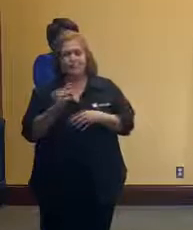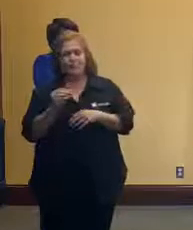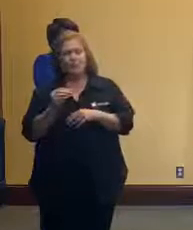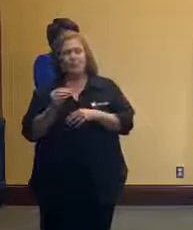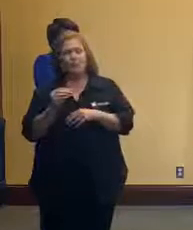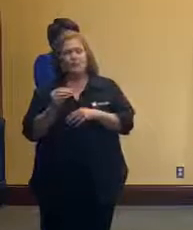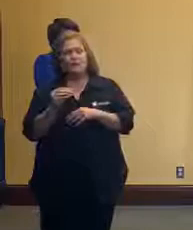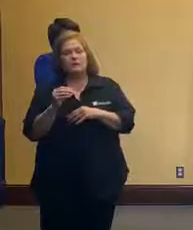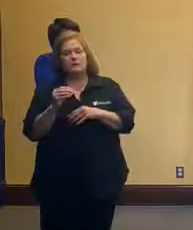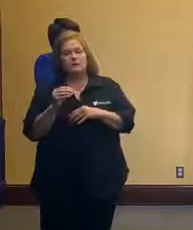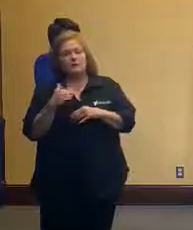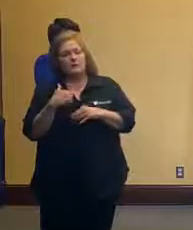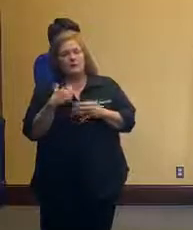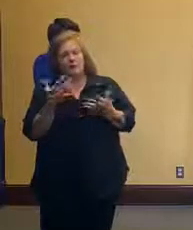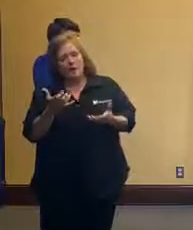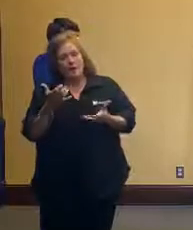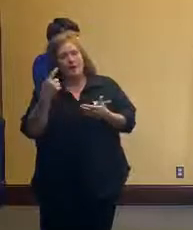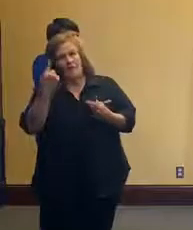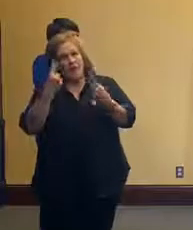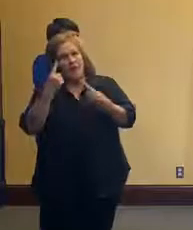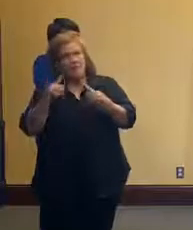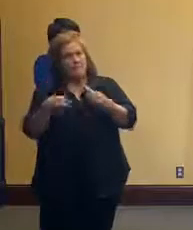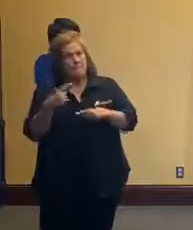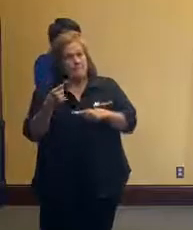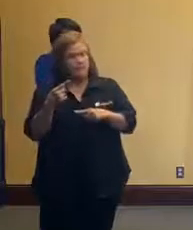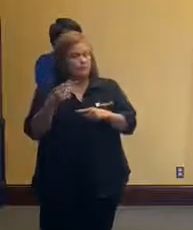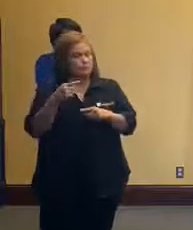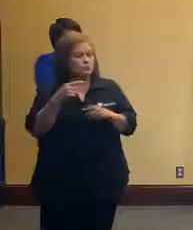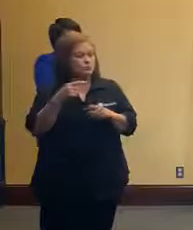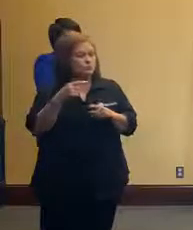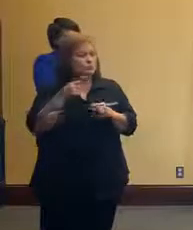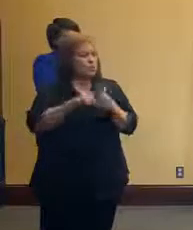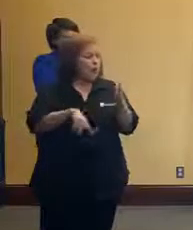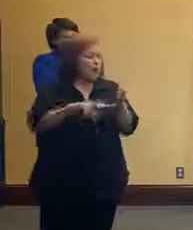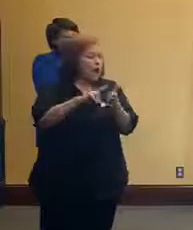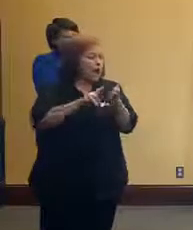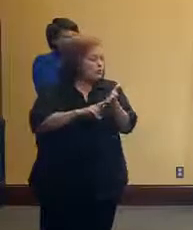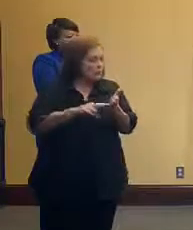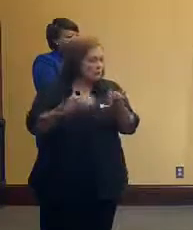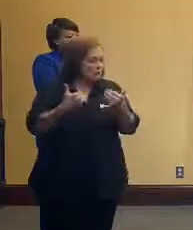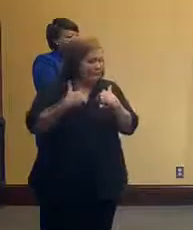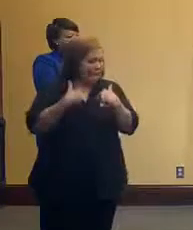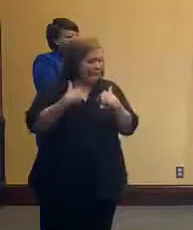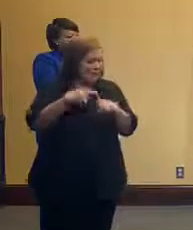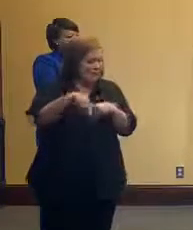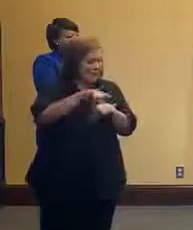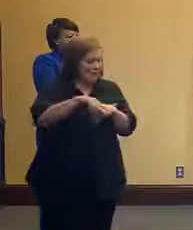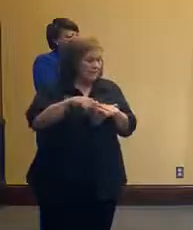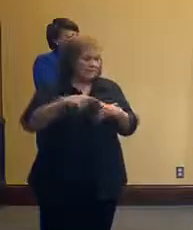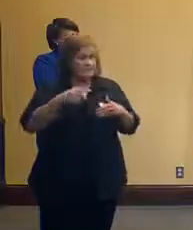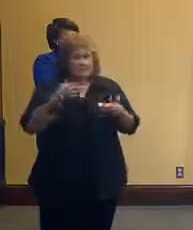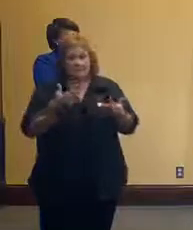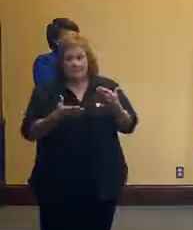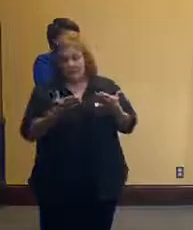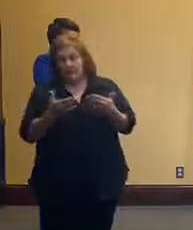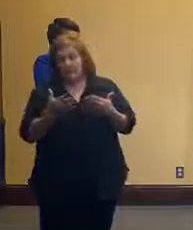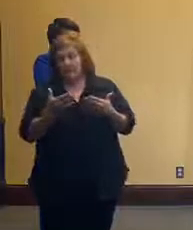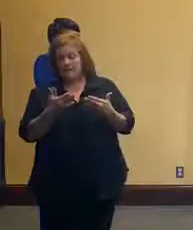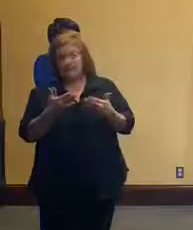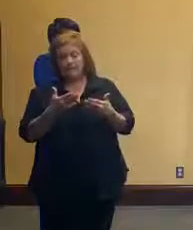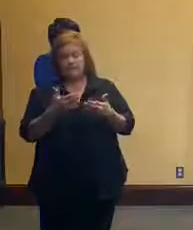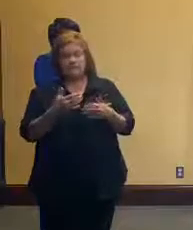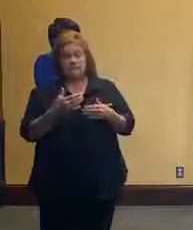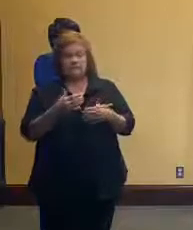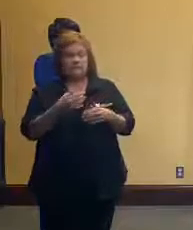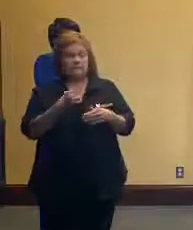be thoughtful about each and every one of those particular contracts. And as the mayor said, we moved to 1 day of pickup, 1 pickup